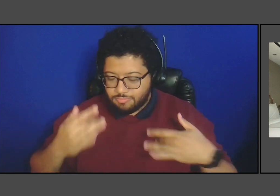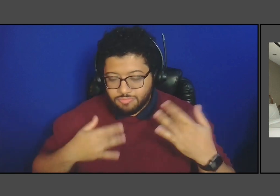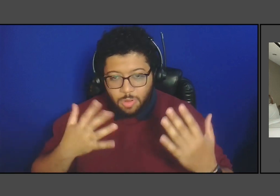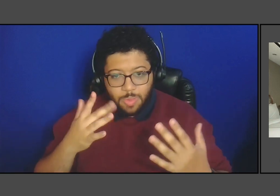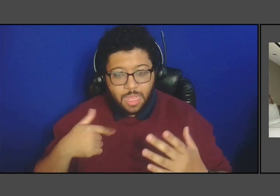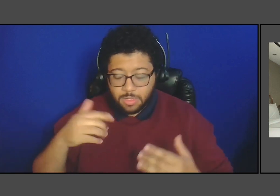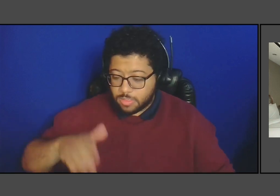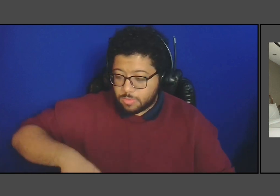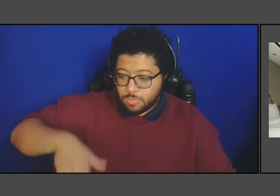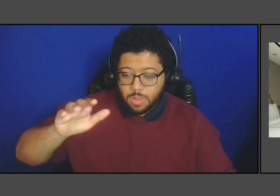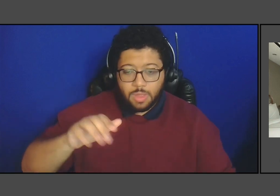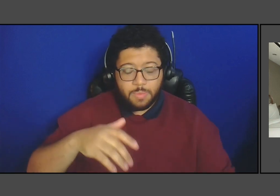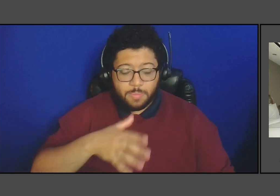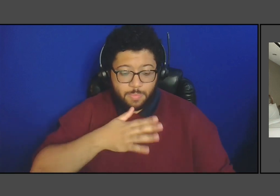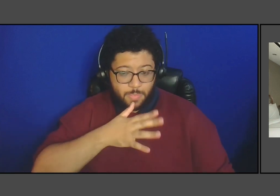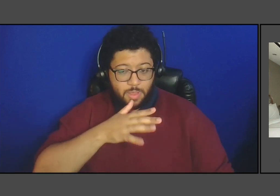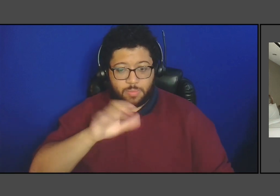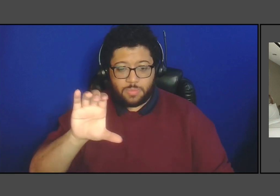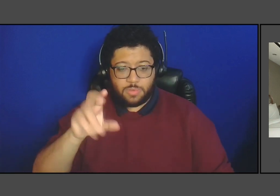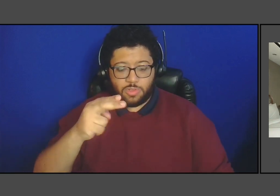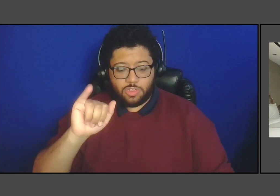mom, like I remember,